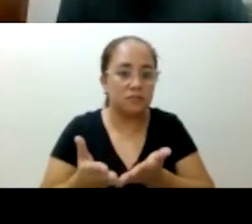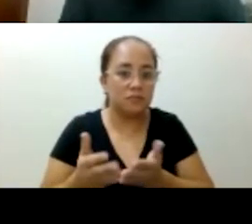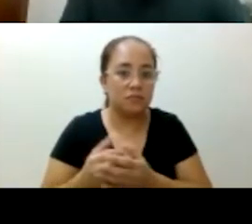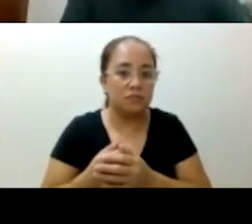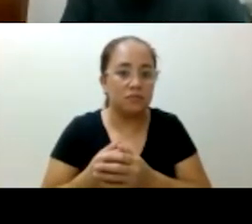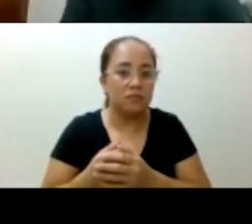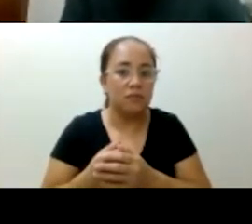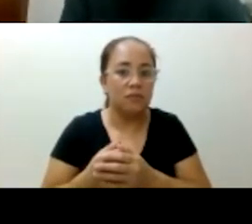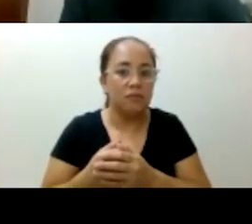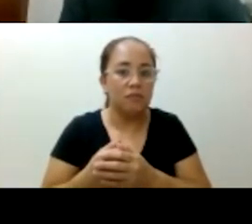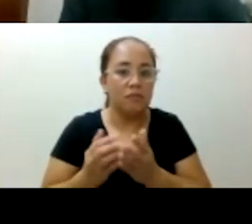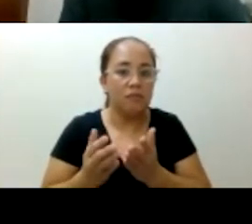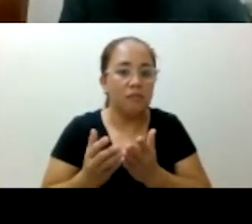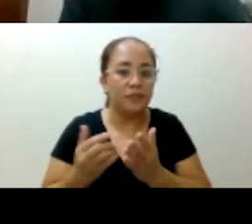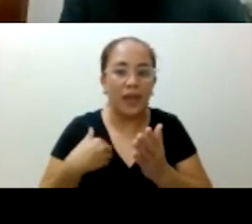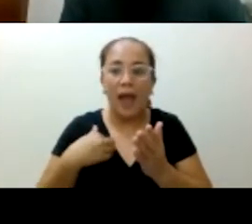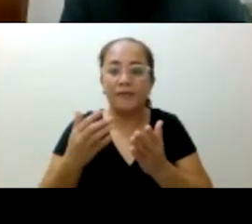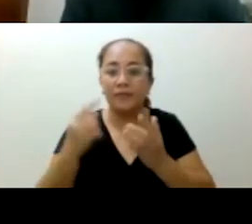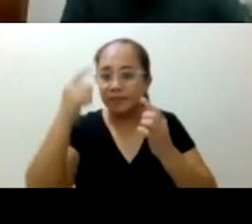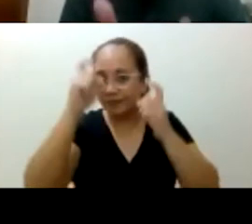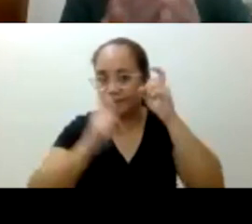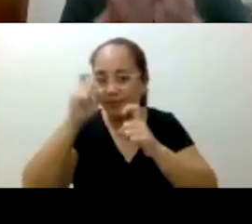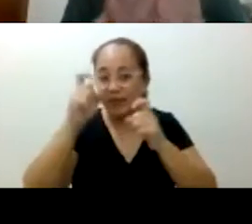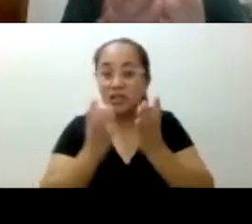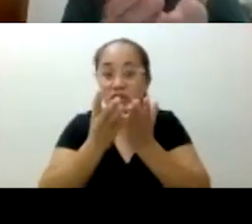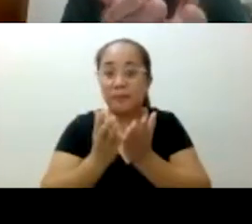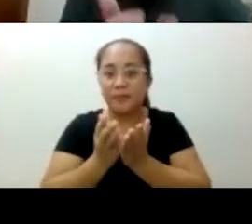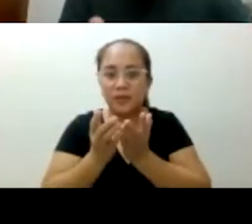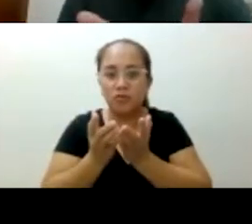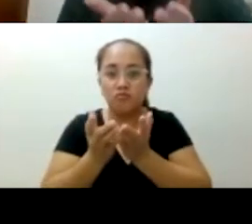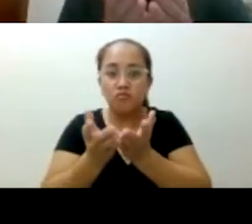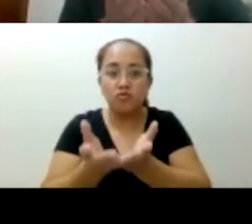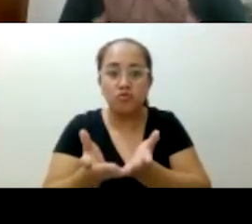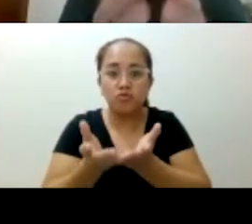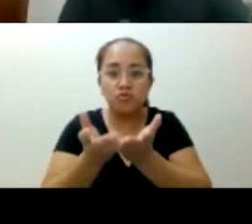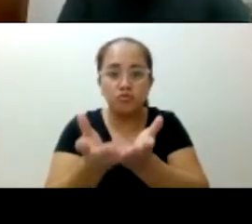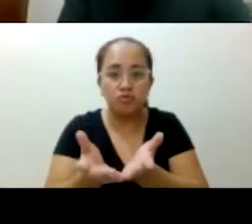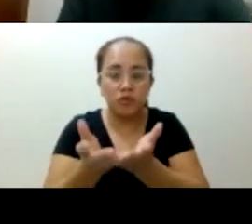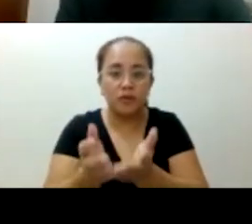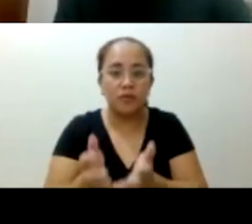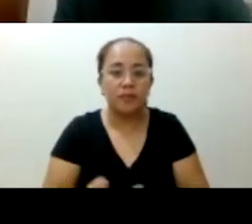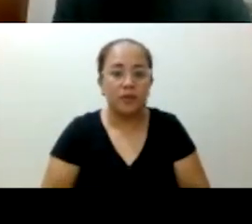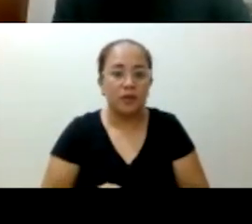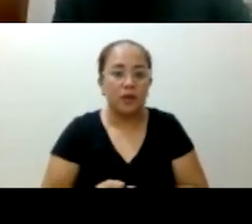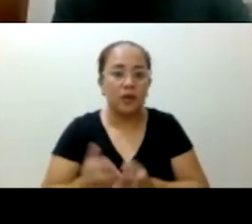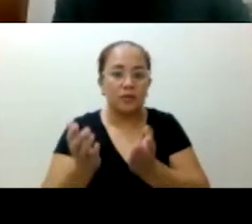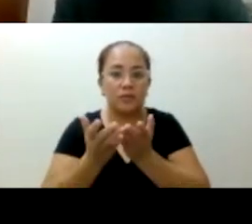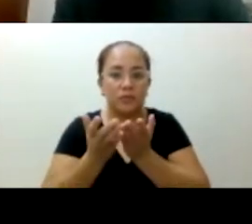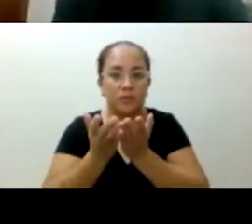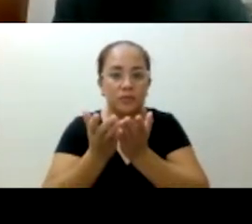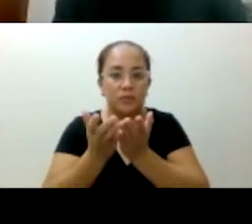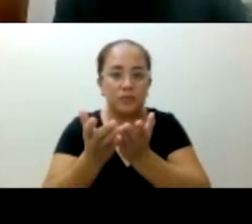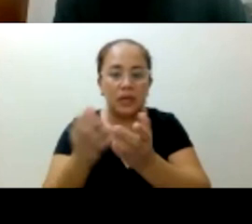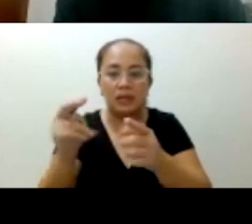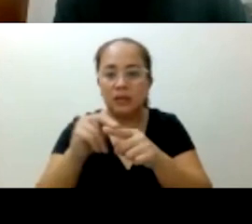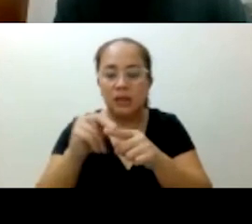The ship goes forward, has a facial expression, so, and then ship without the noun, without